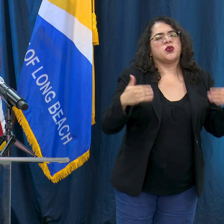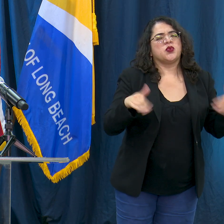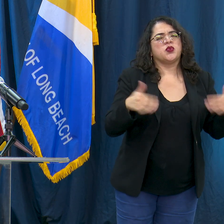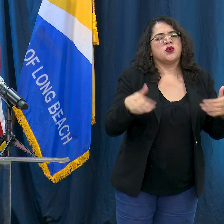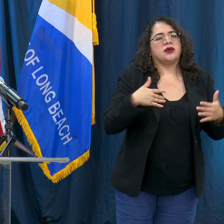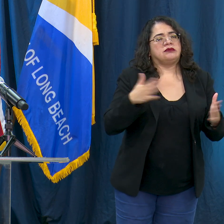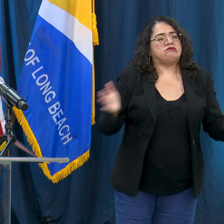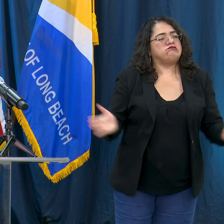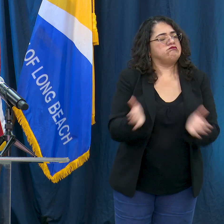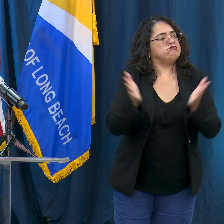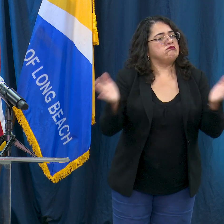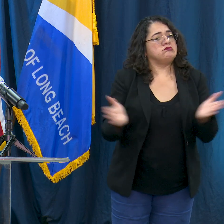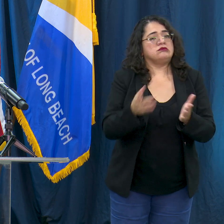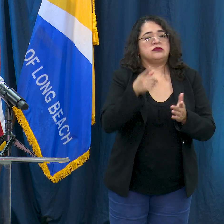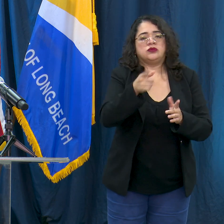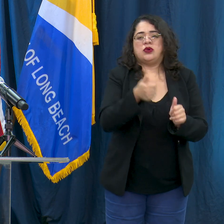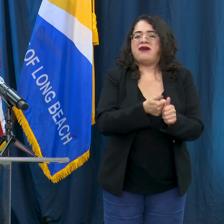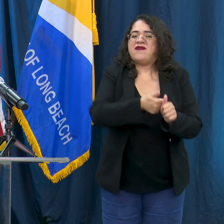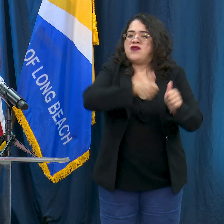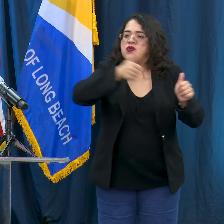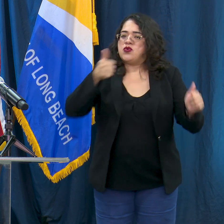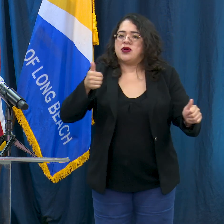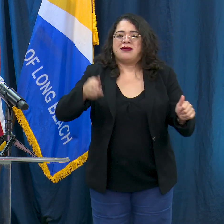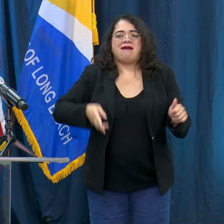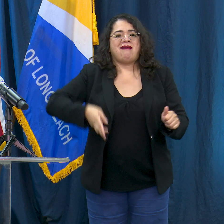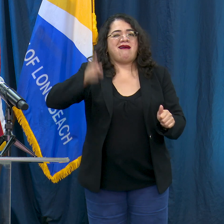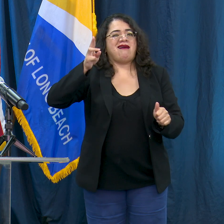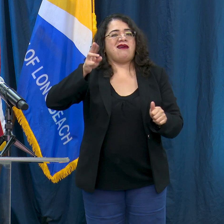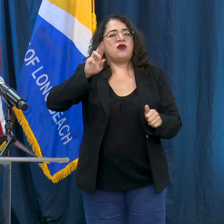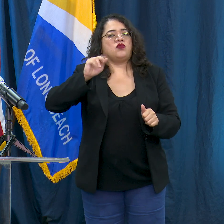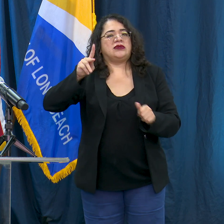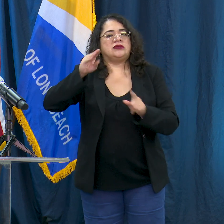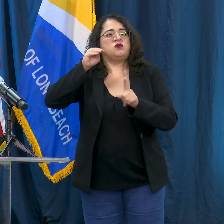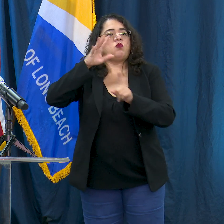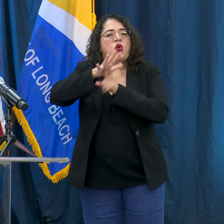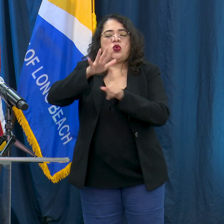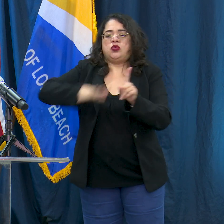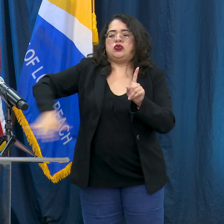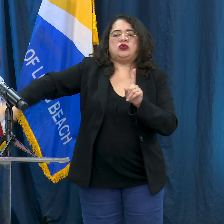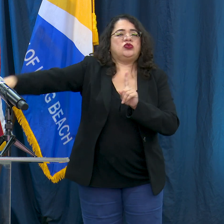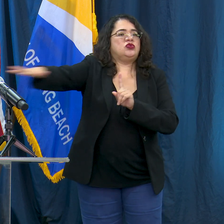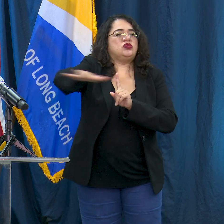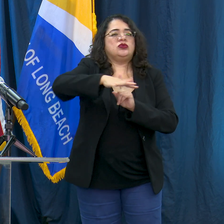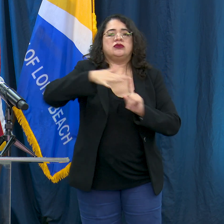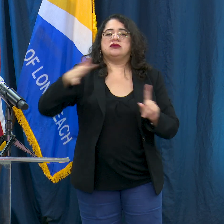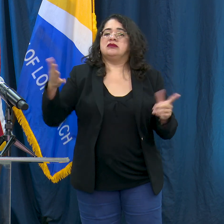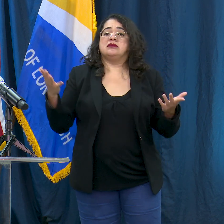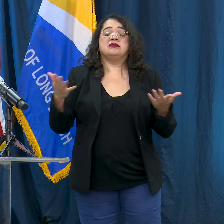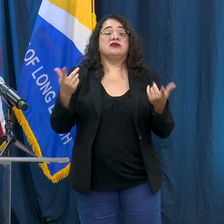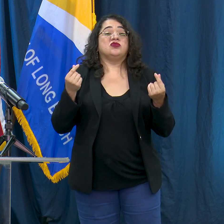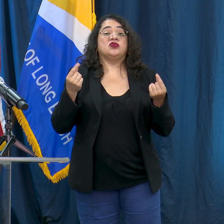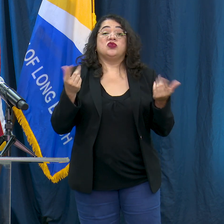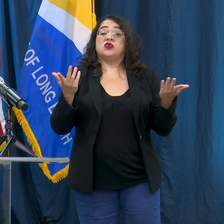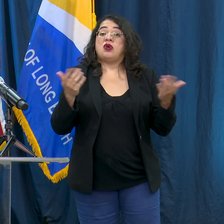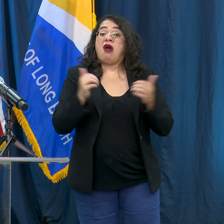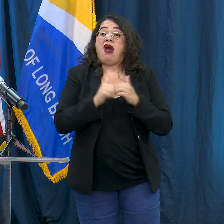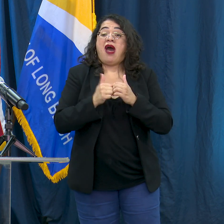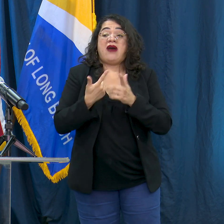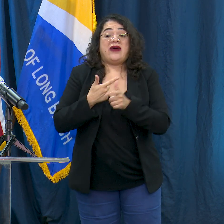that that you avoid high-risk exposures as much as possible, and probably the best place to do that is hanging out at your